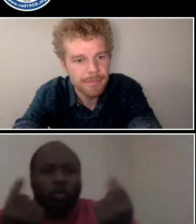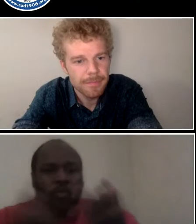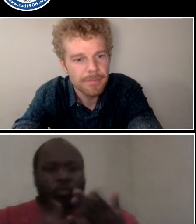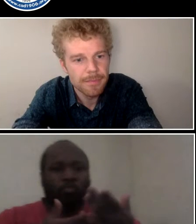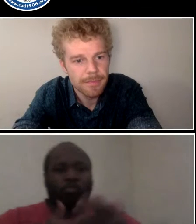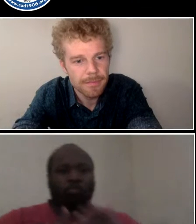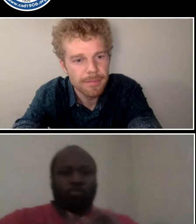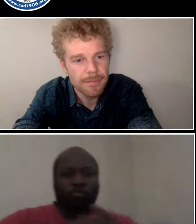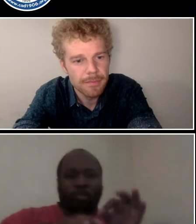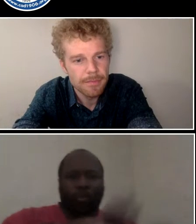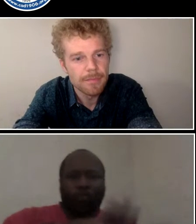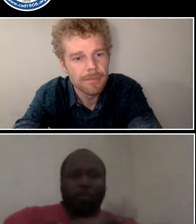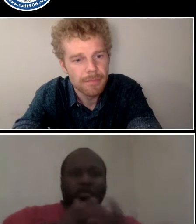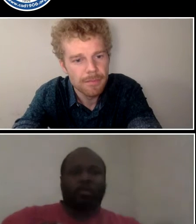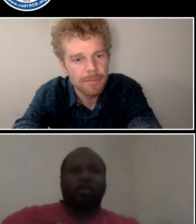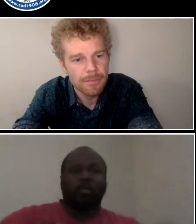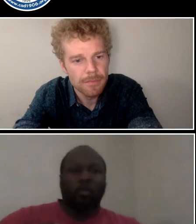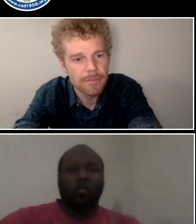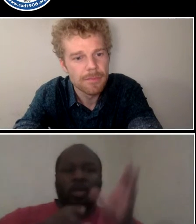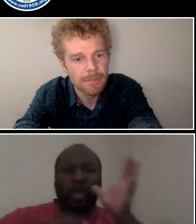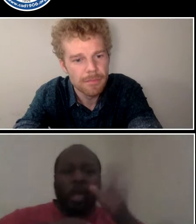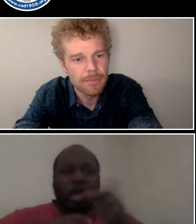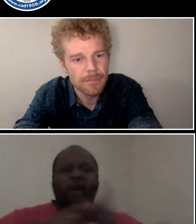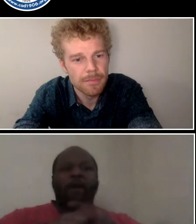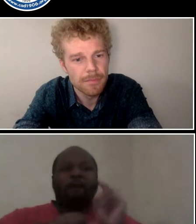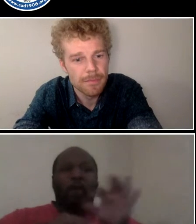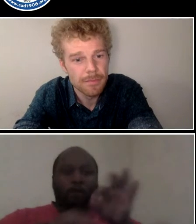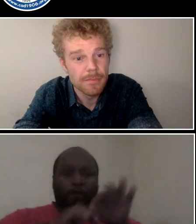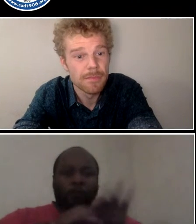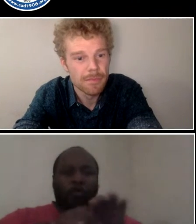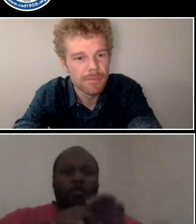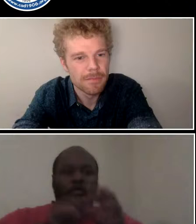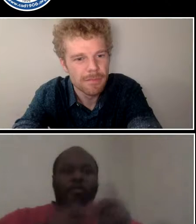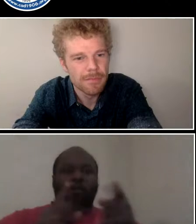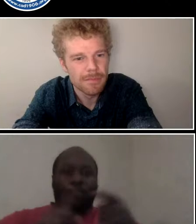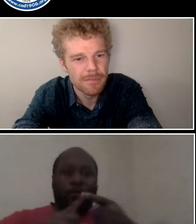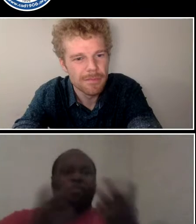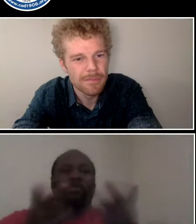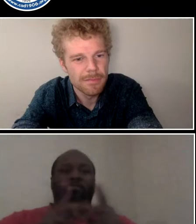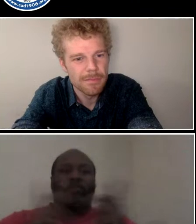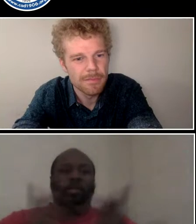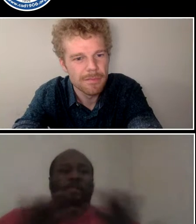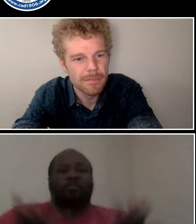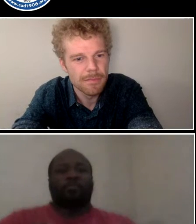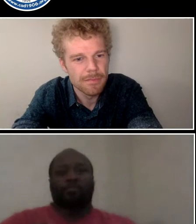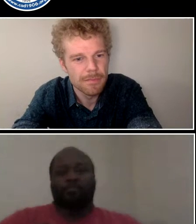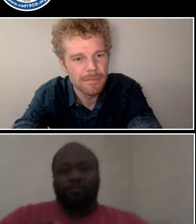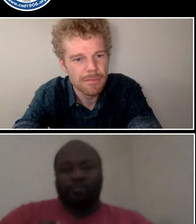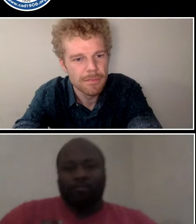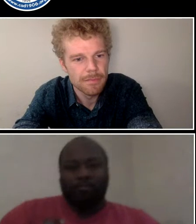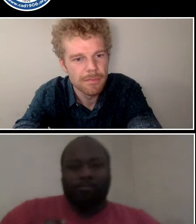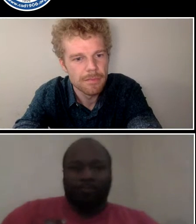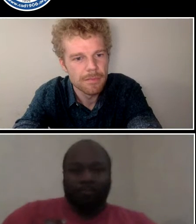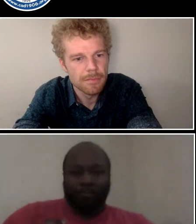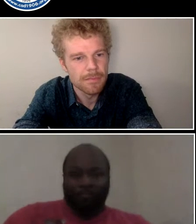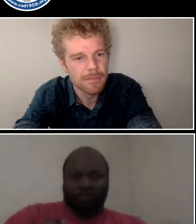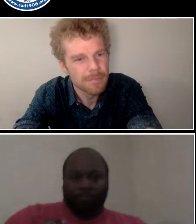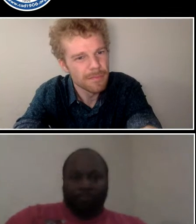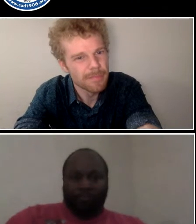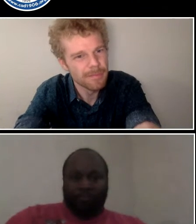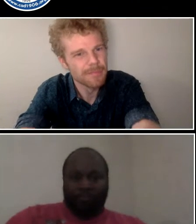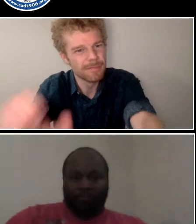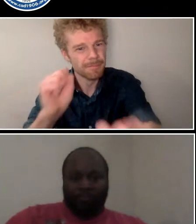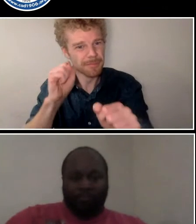voting for me was going to cause changes and what I was going to do. That I needed to hear people and